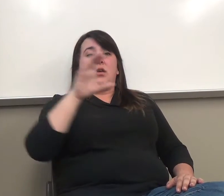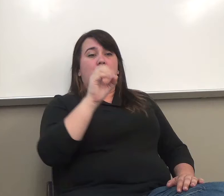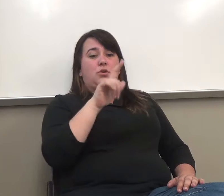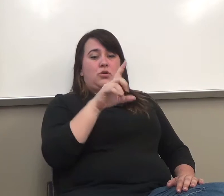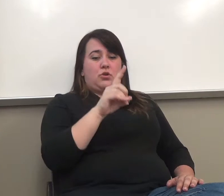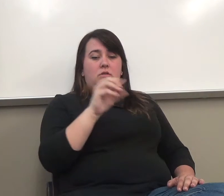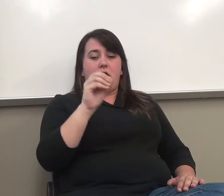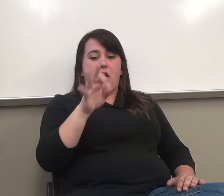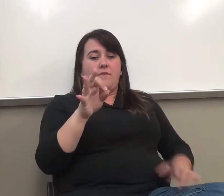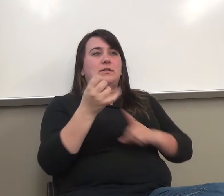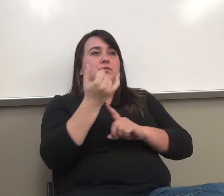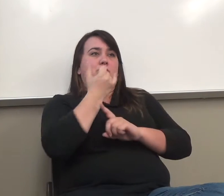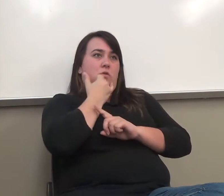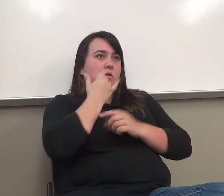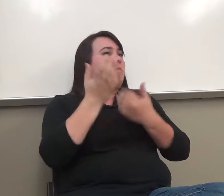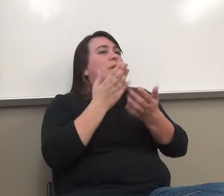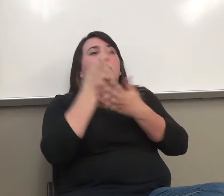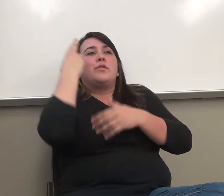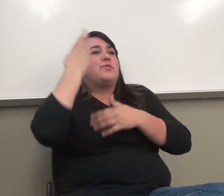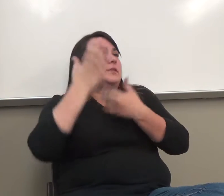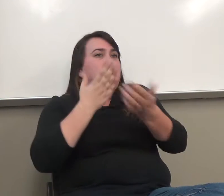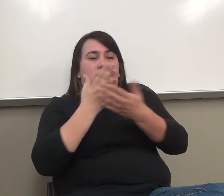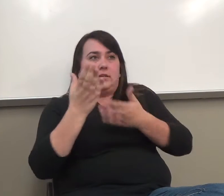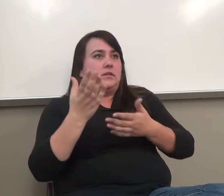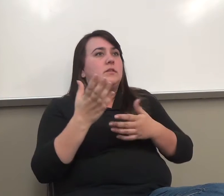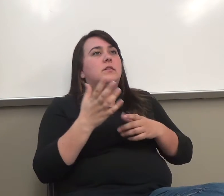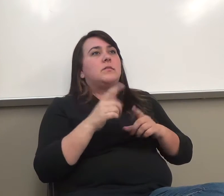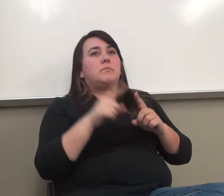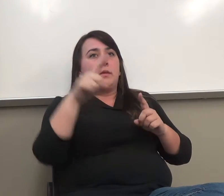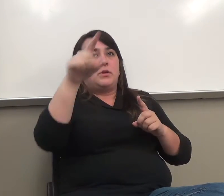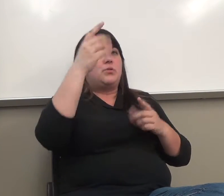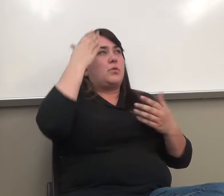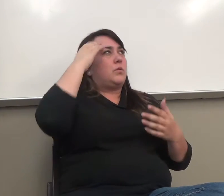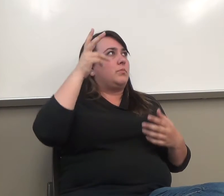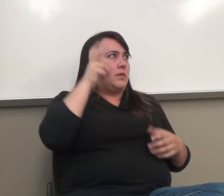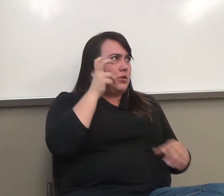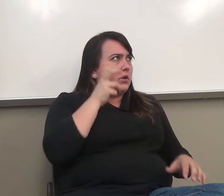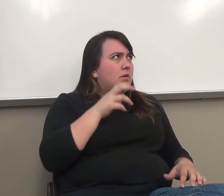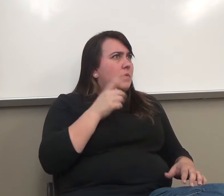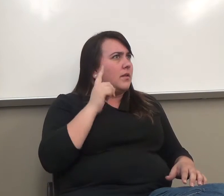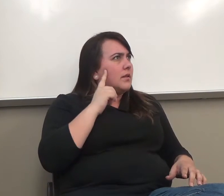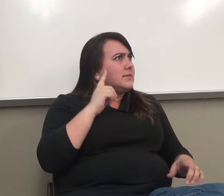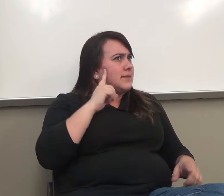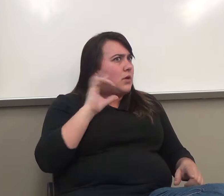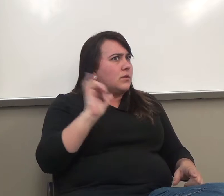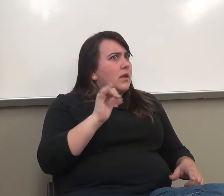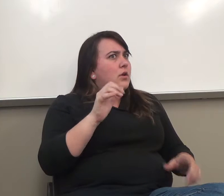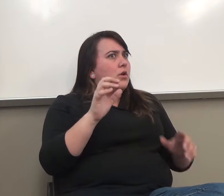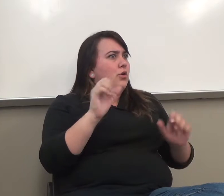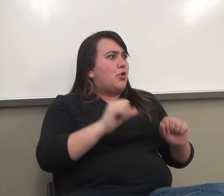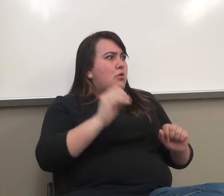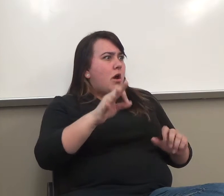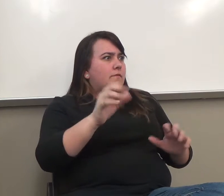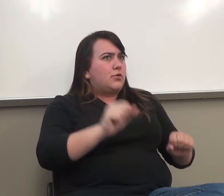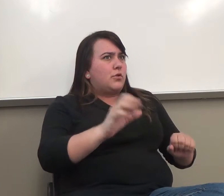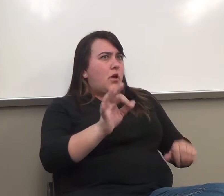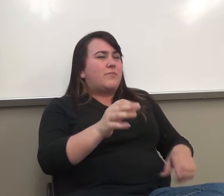whatever reason, not for the reason that you guys have, because you've been hearing it all your life, but she's probably seen it typed